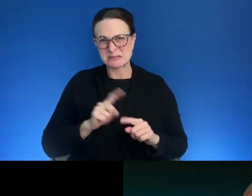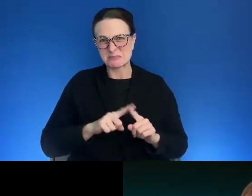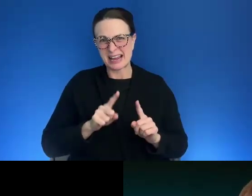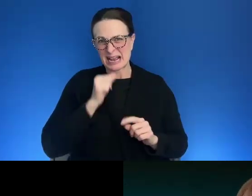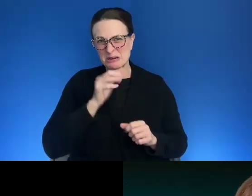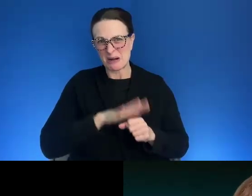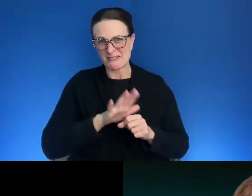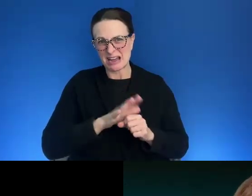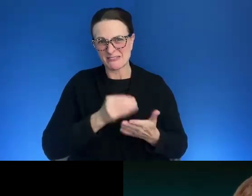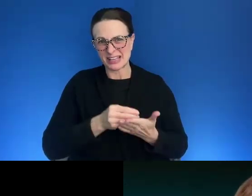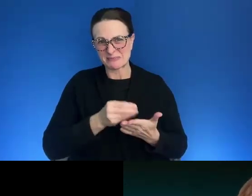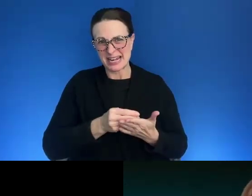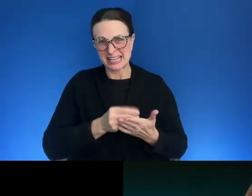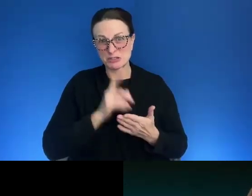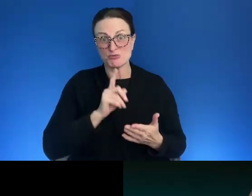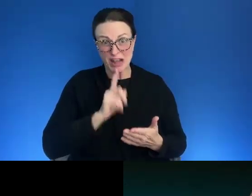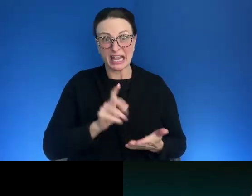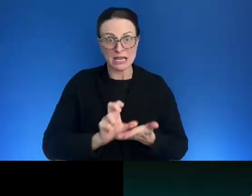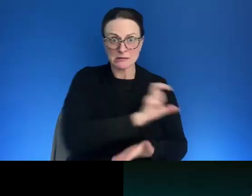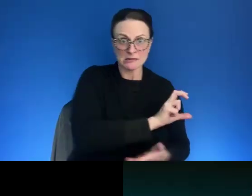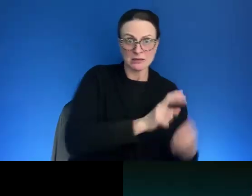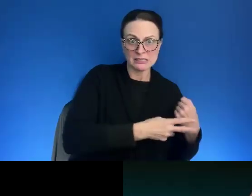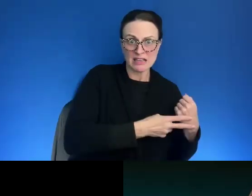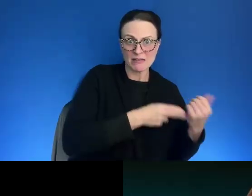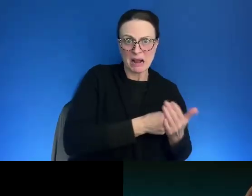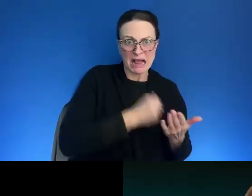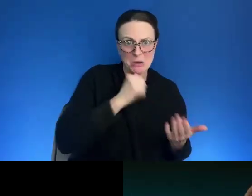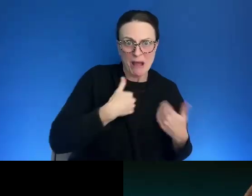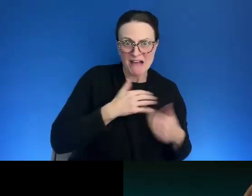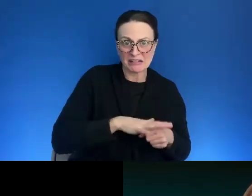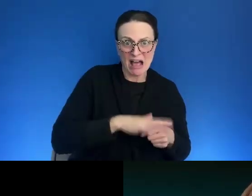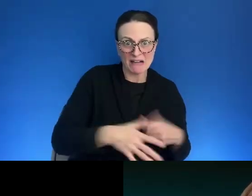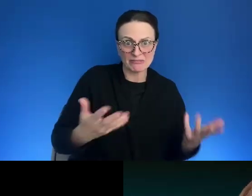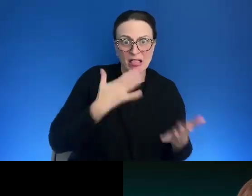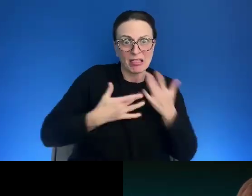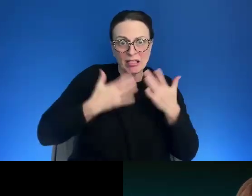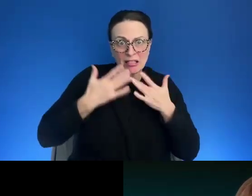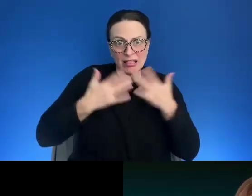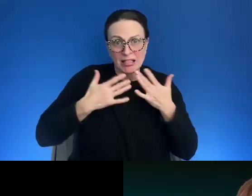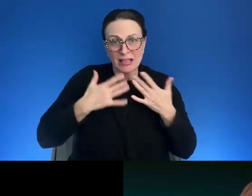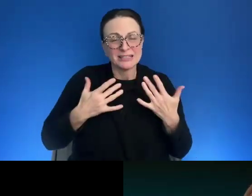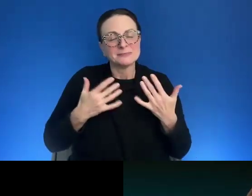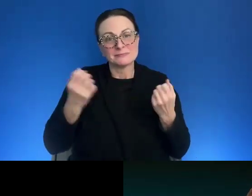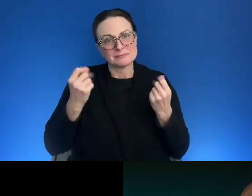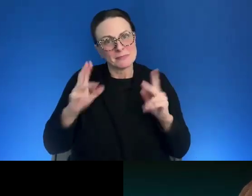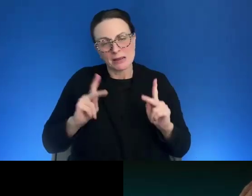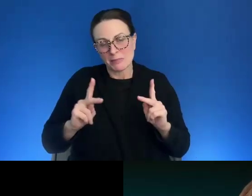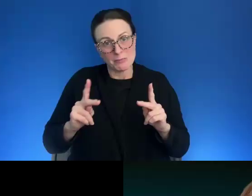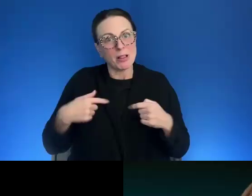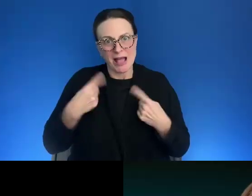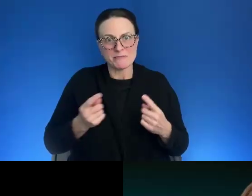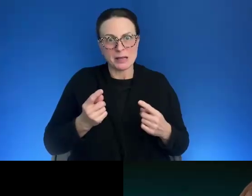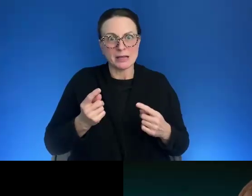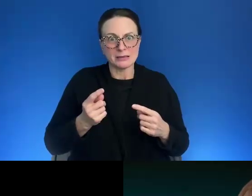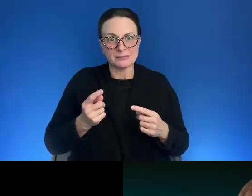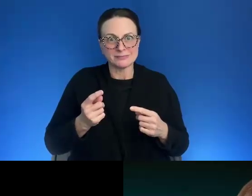enough income to really set aside and save, a lot of money that's needed. And a lot of people have been putting that